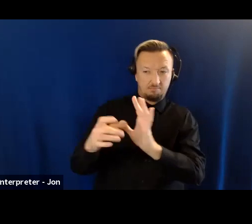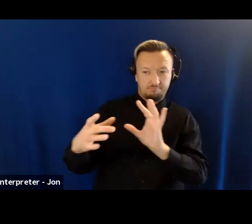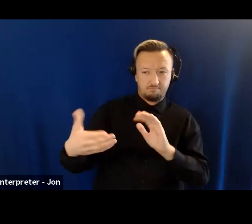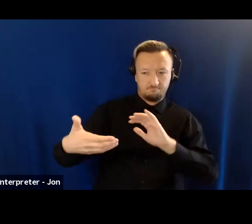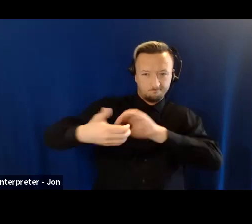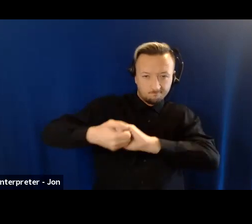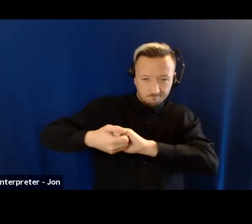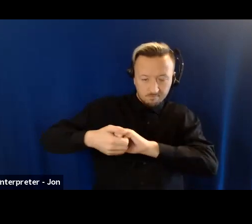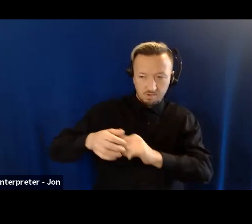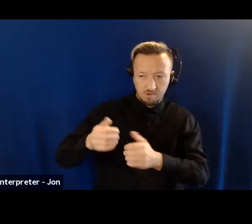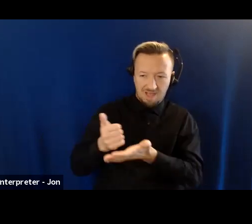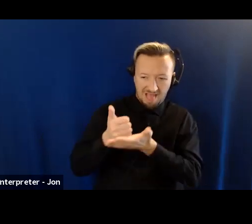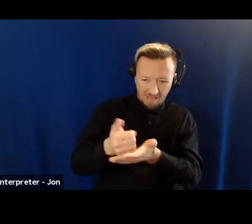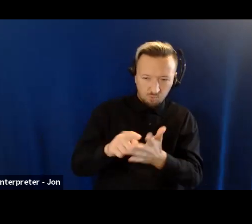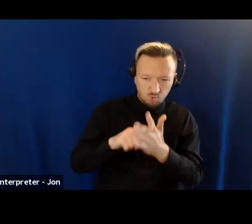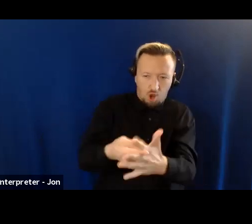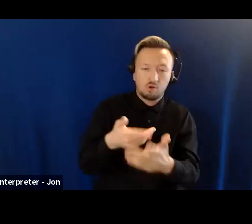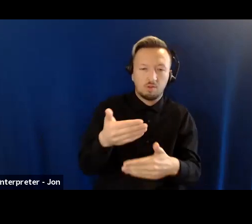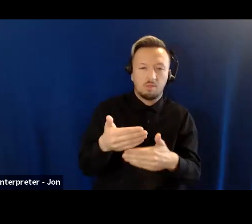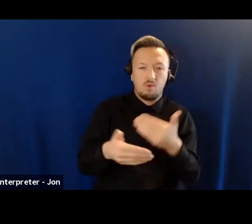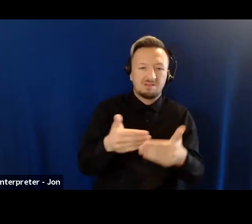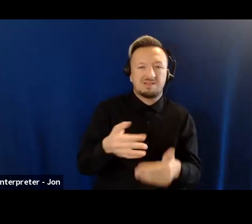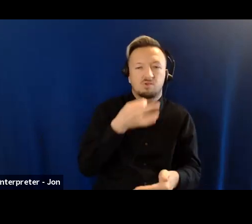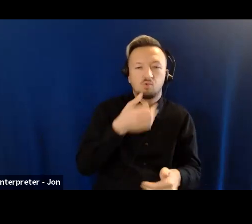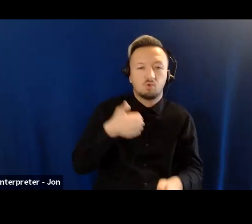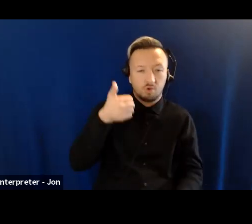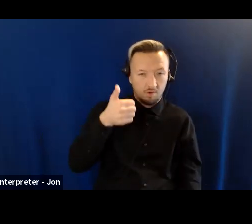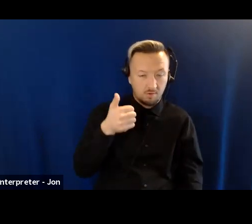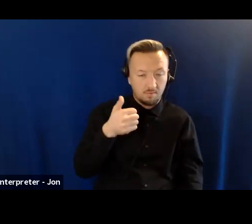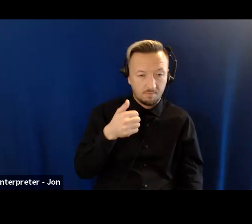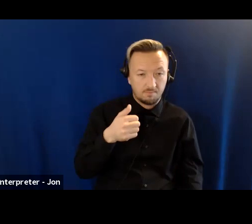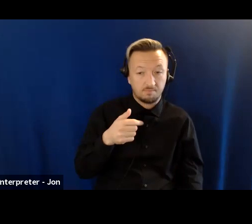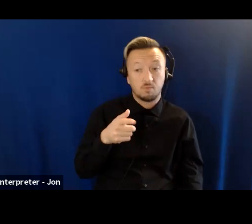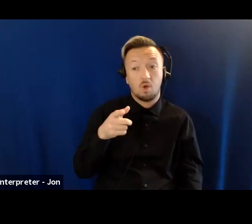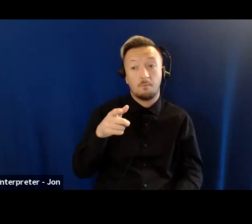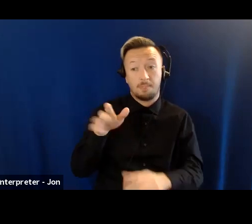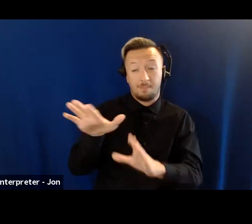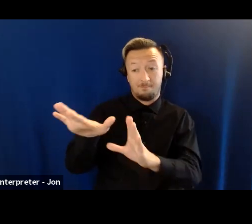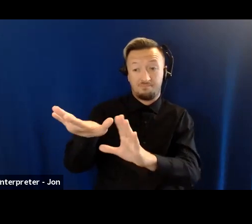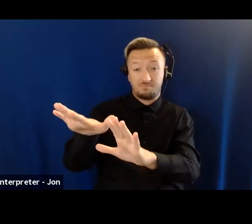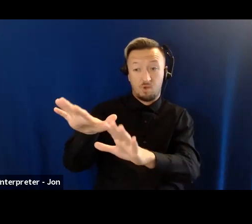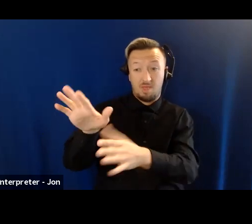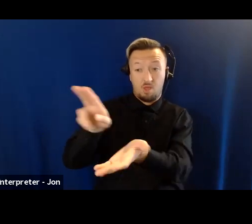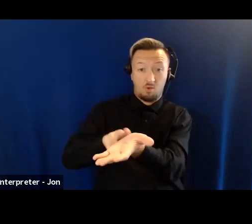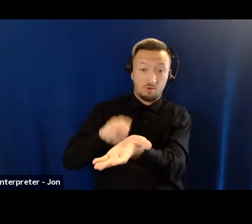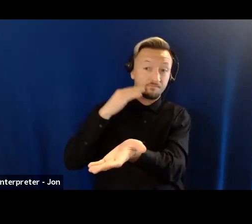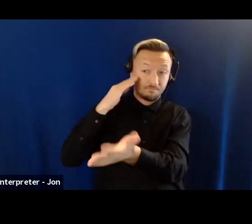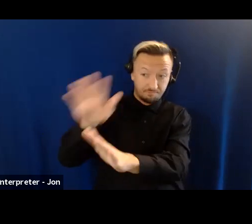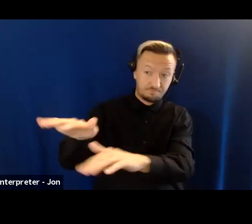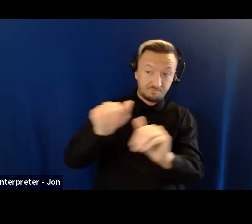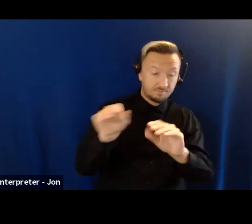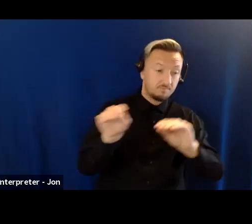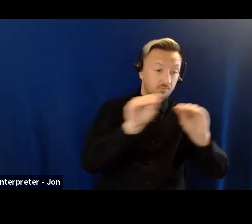sooner. Basically, the relocation allows them to socially distance